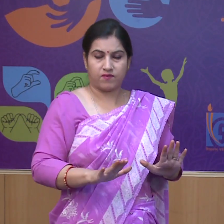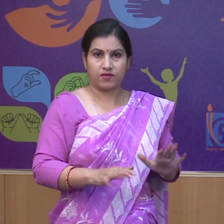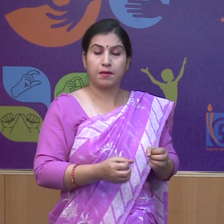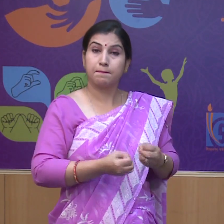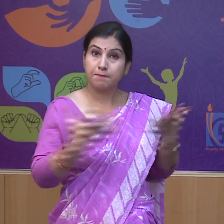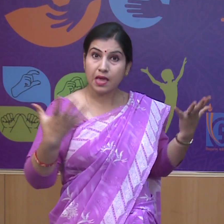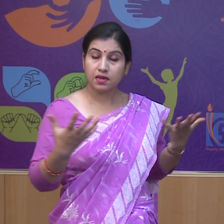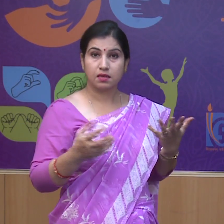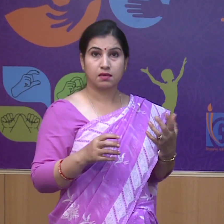many other